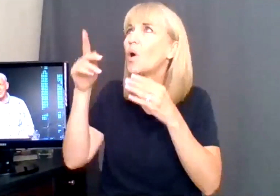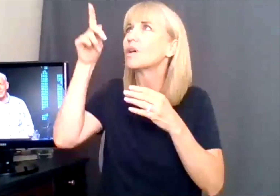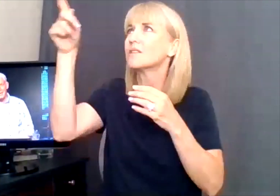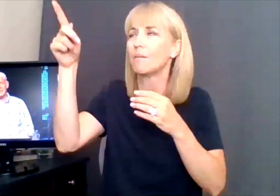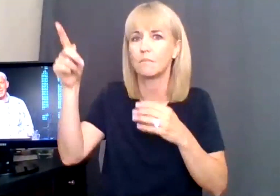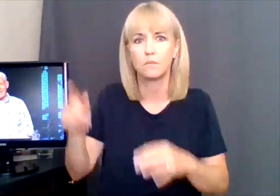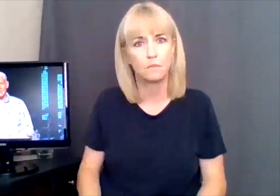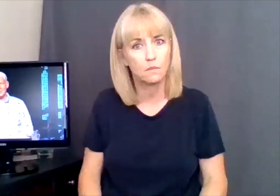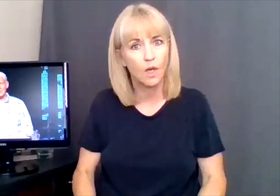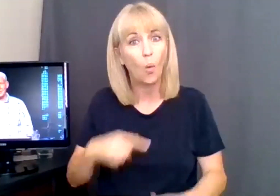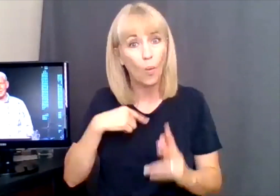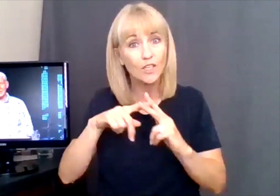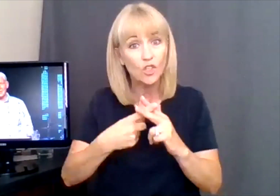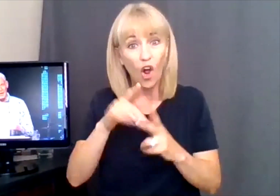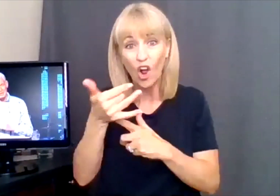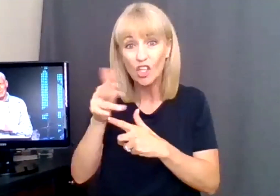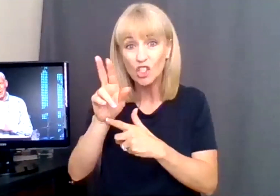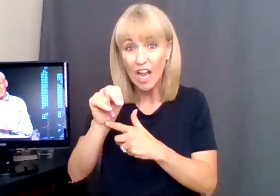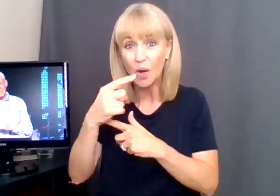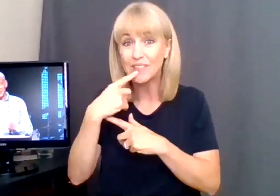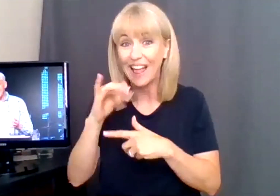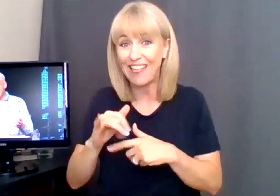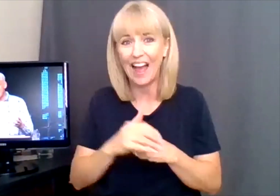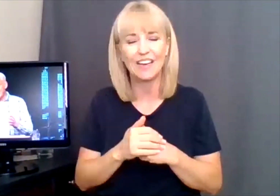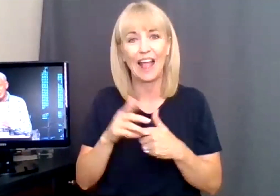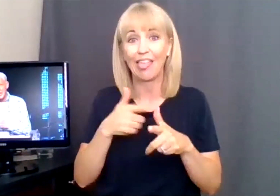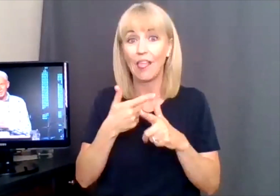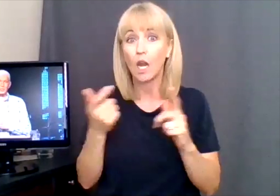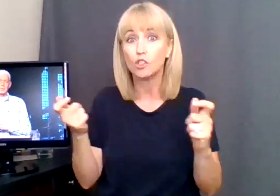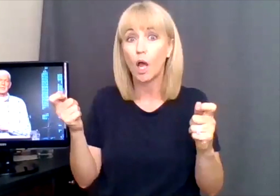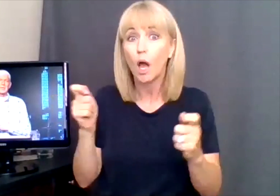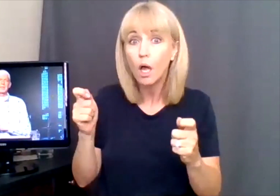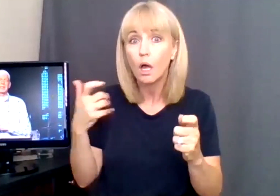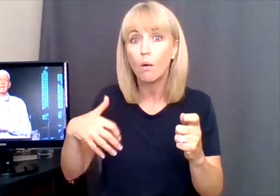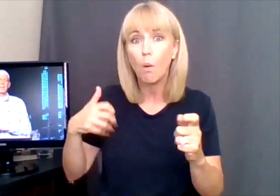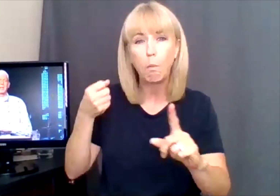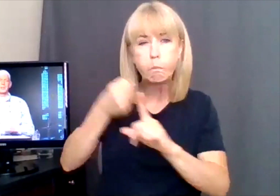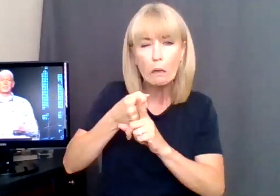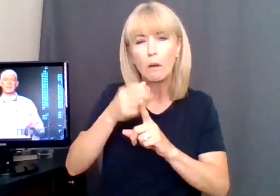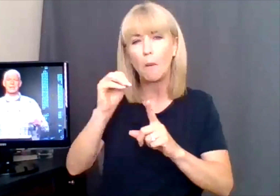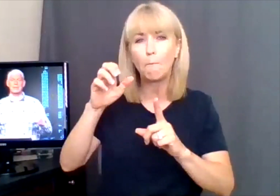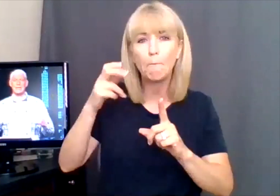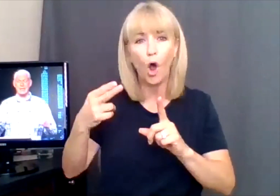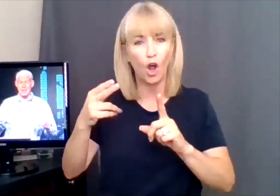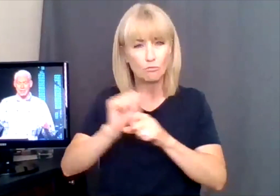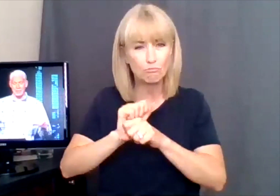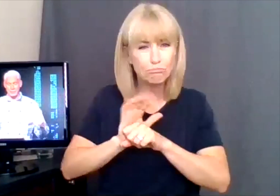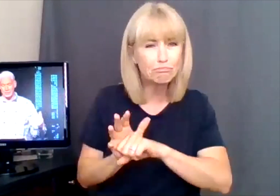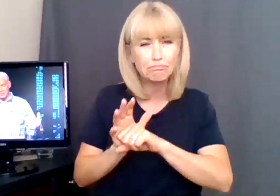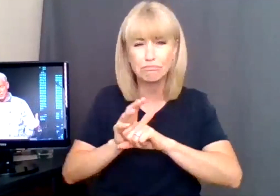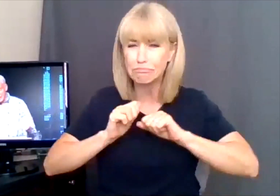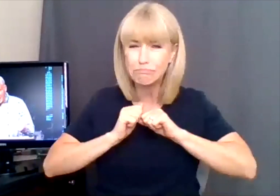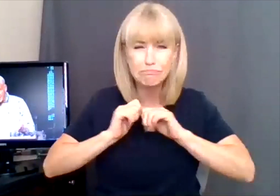was going to be coming ahead of us. We got to March and everything shifted and changed with this pandemic that came upon us. When this pandemic hit,